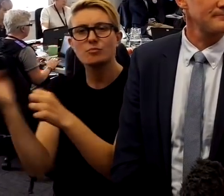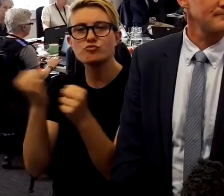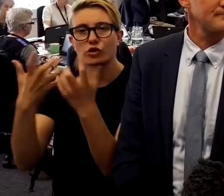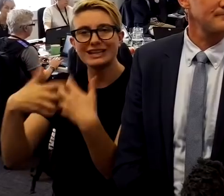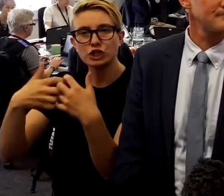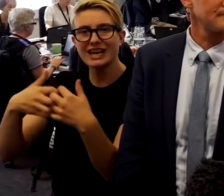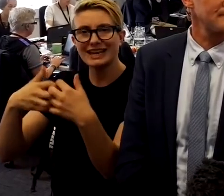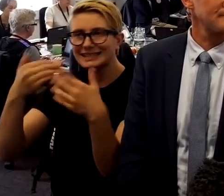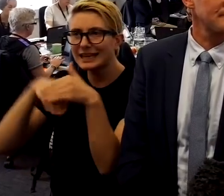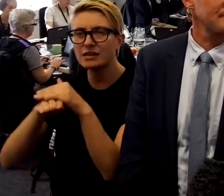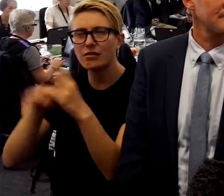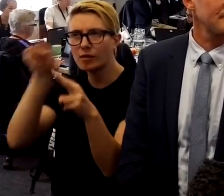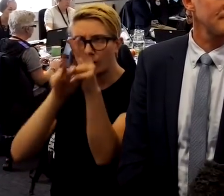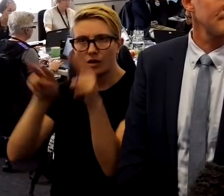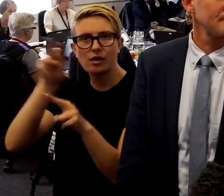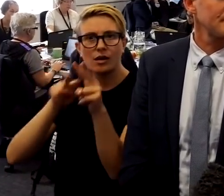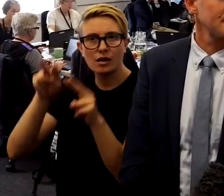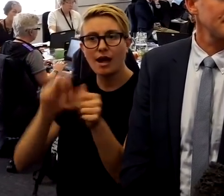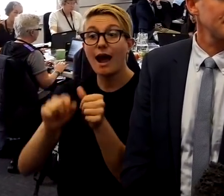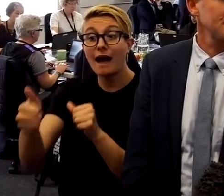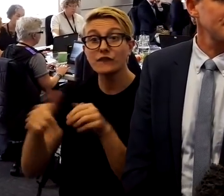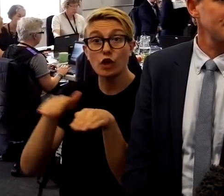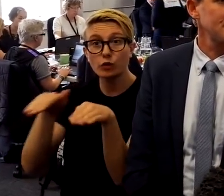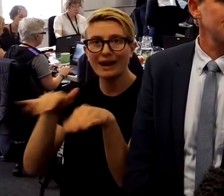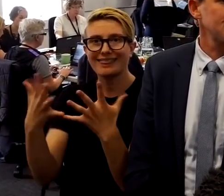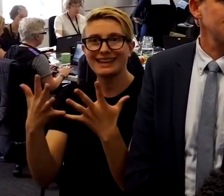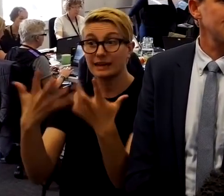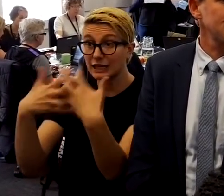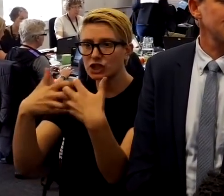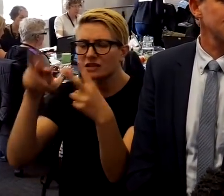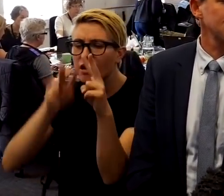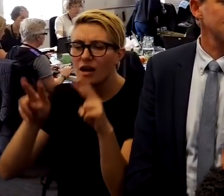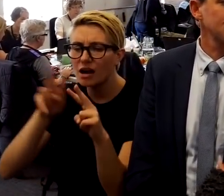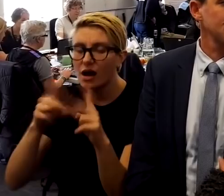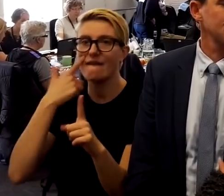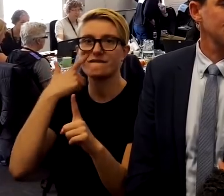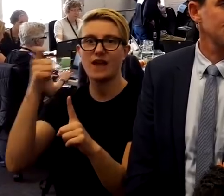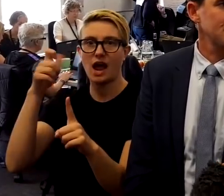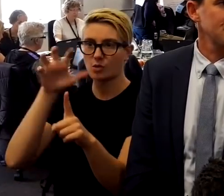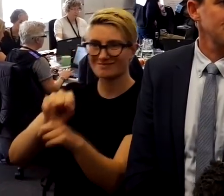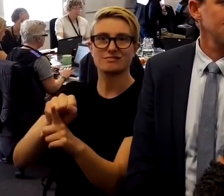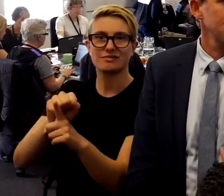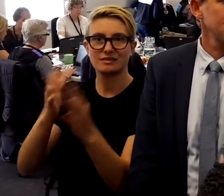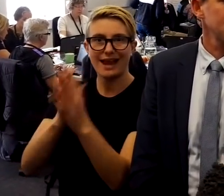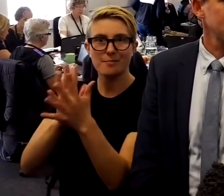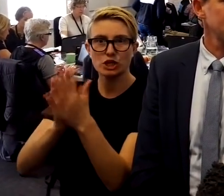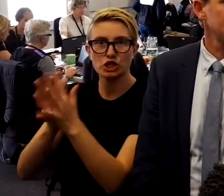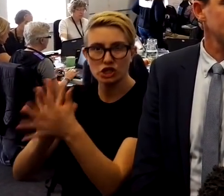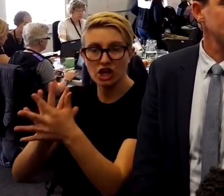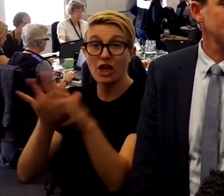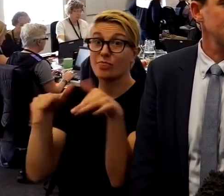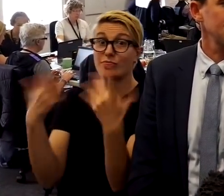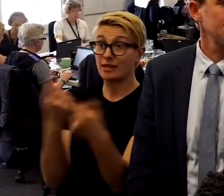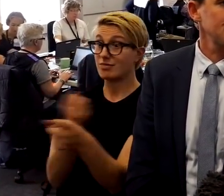assessment of the building post the earthquake. It was at that time they found the damage. So once they found the damage, they did what any